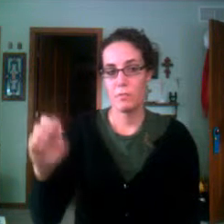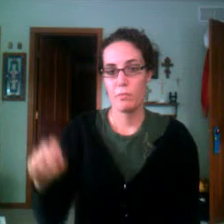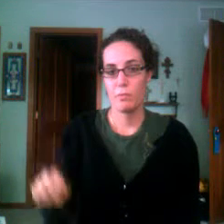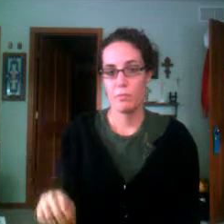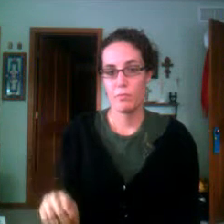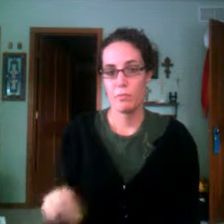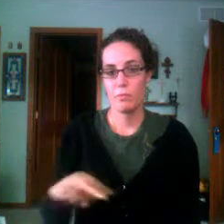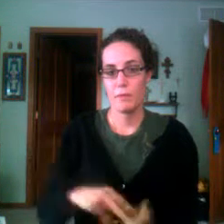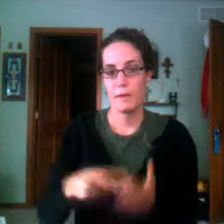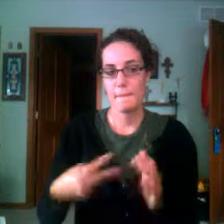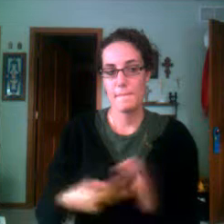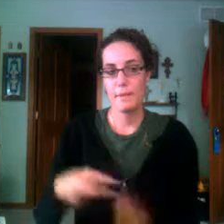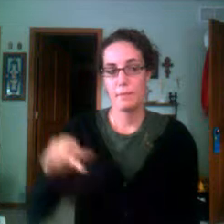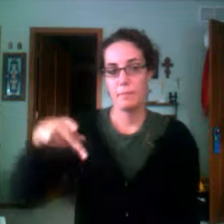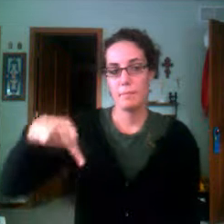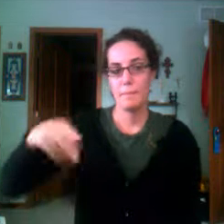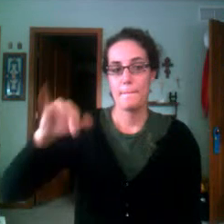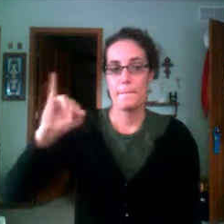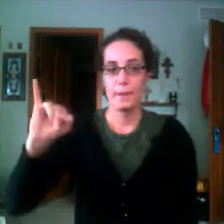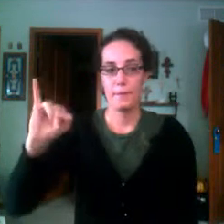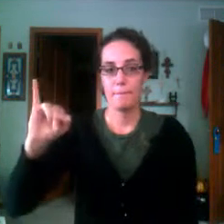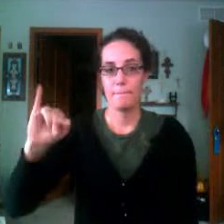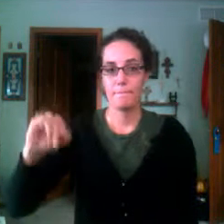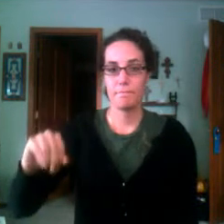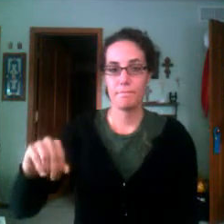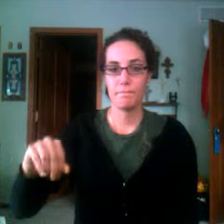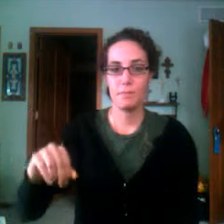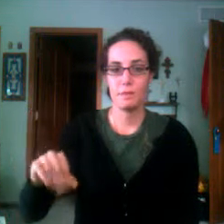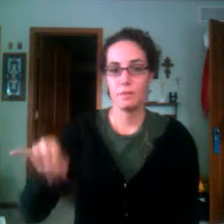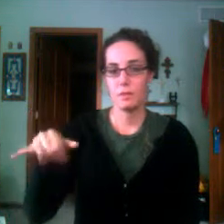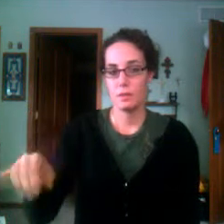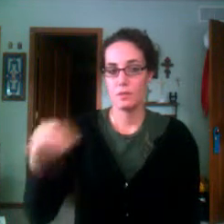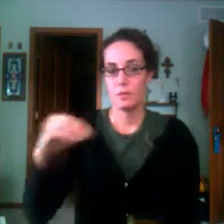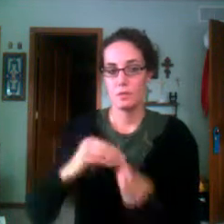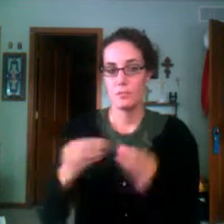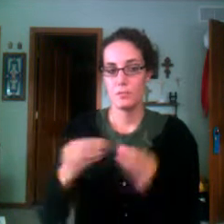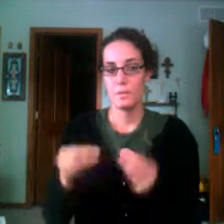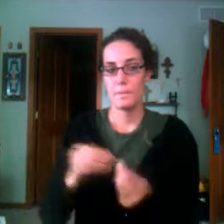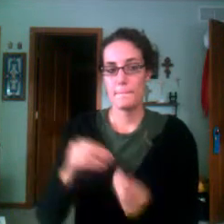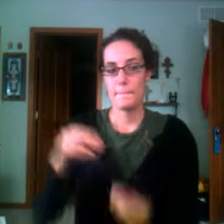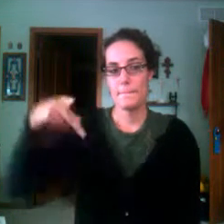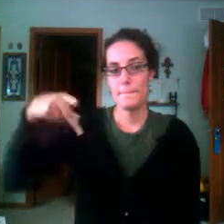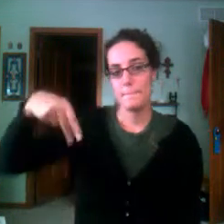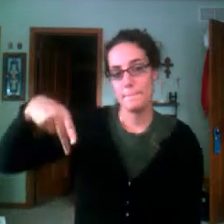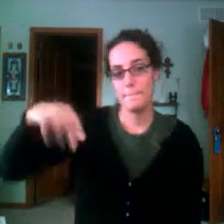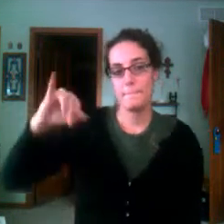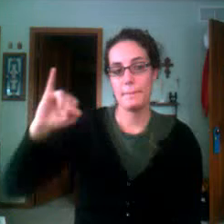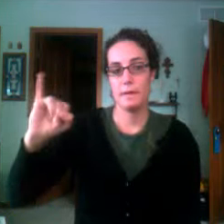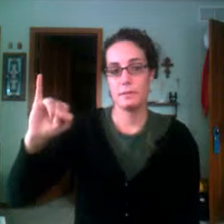What I mean by pi is this number, pi, the Greek letter